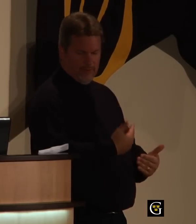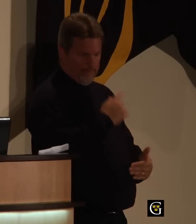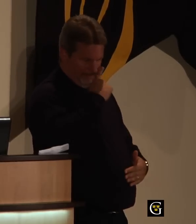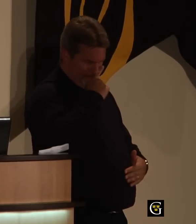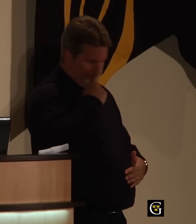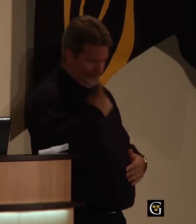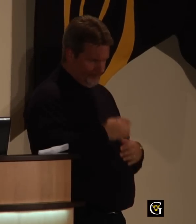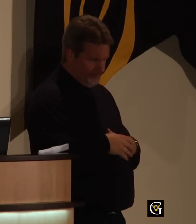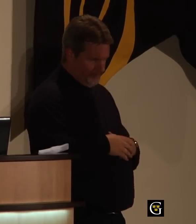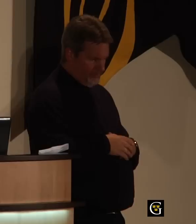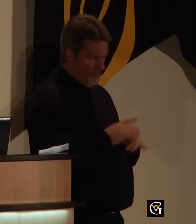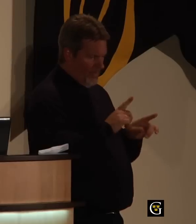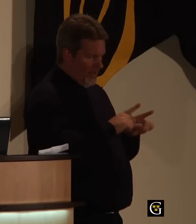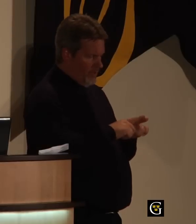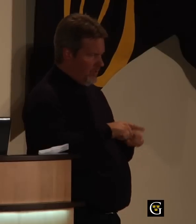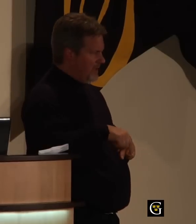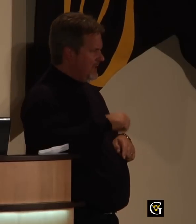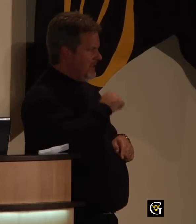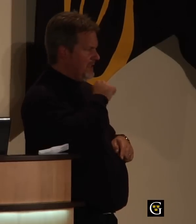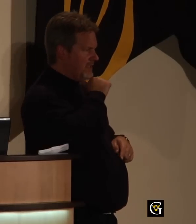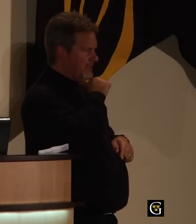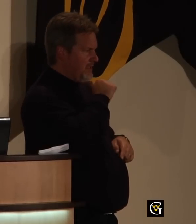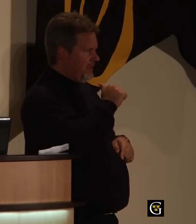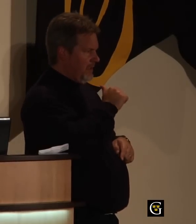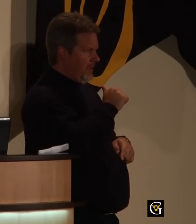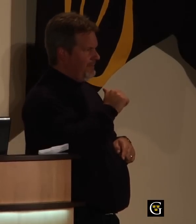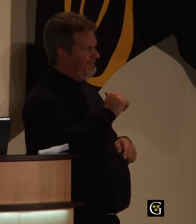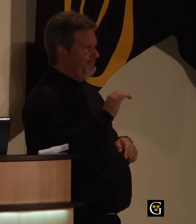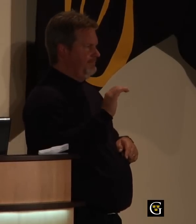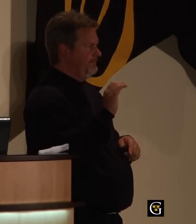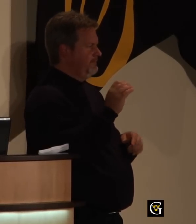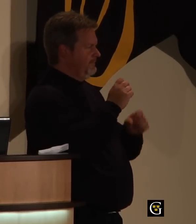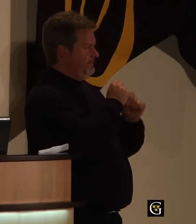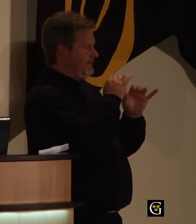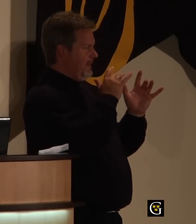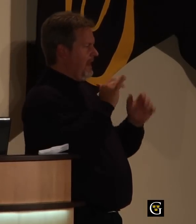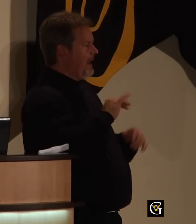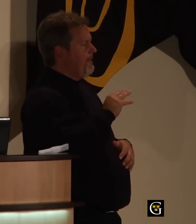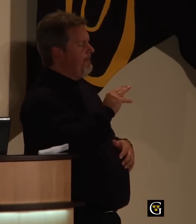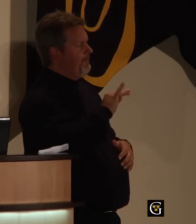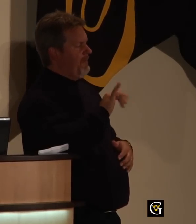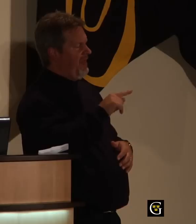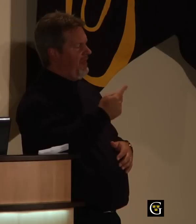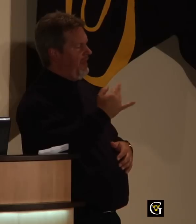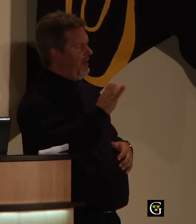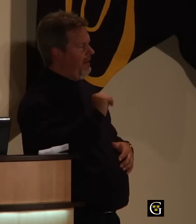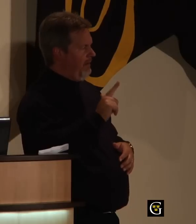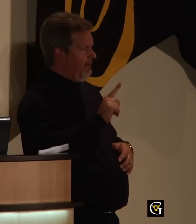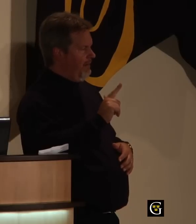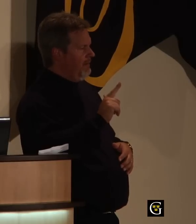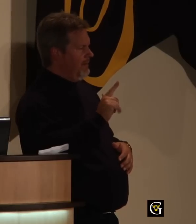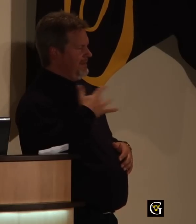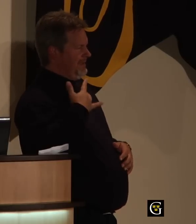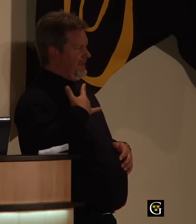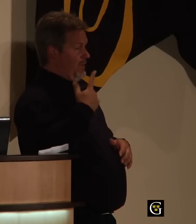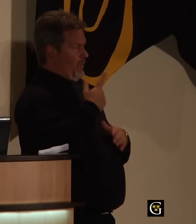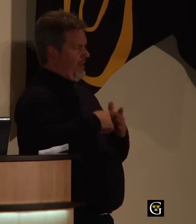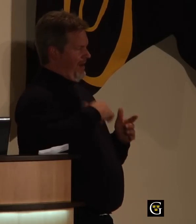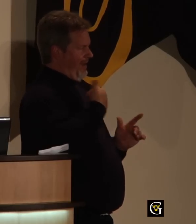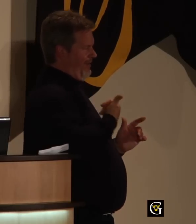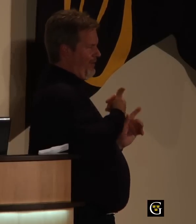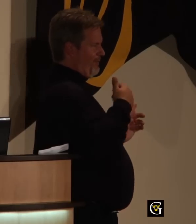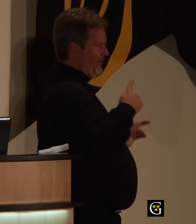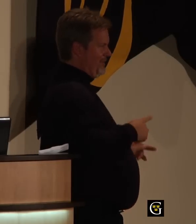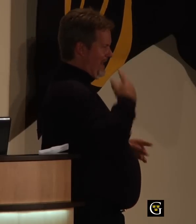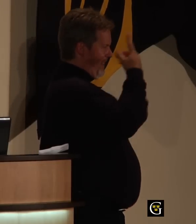is not what I would call telepathy in the mythical sense of knowing what another person is thinking. I don't think